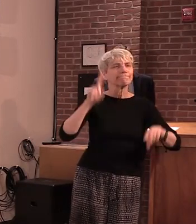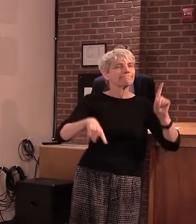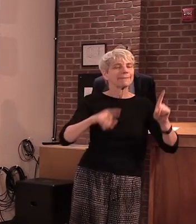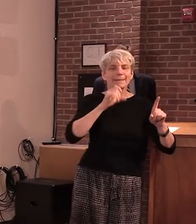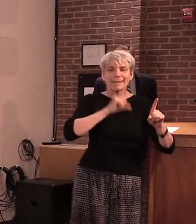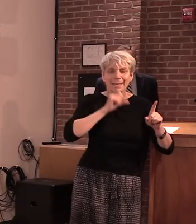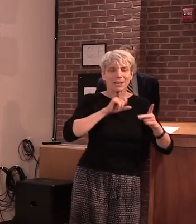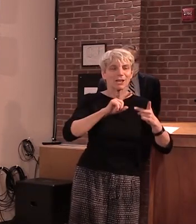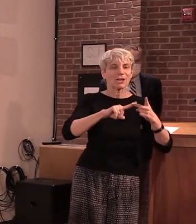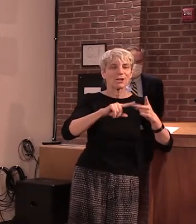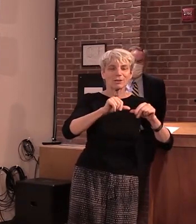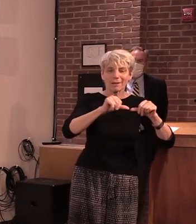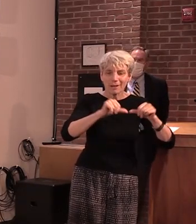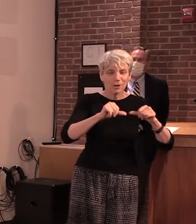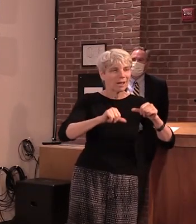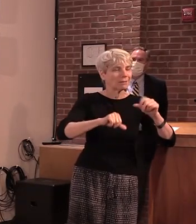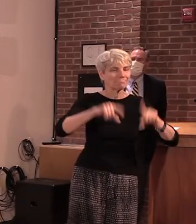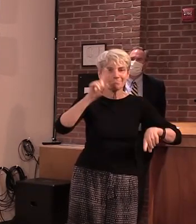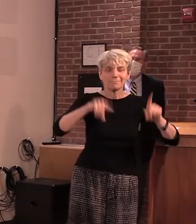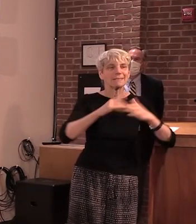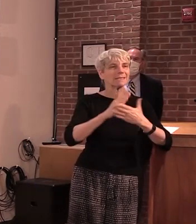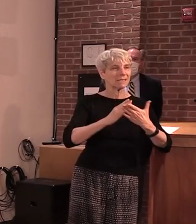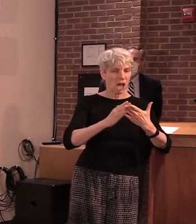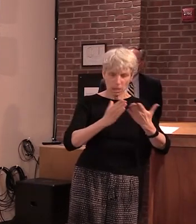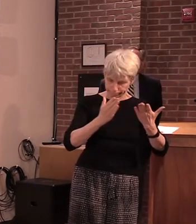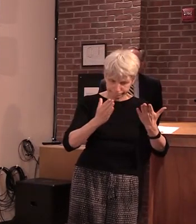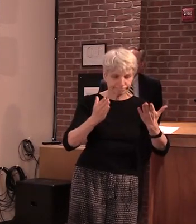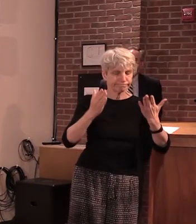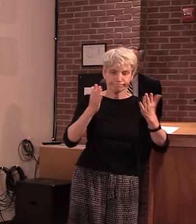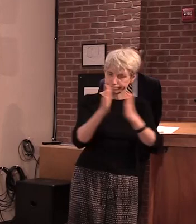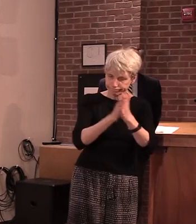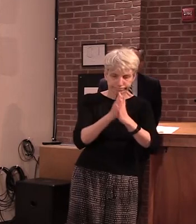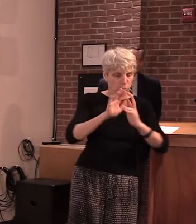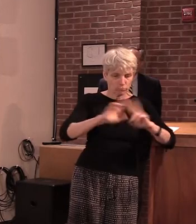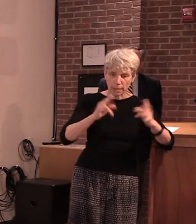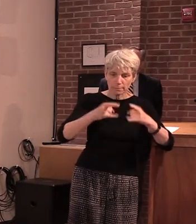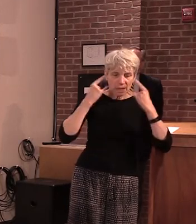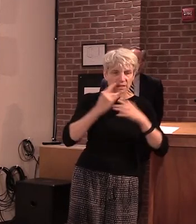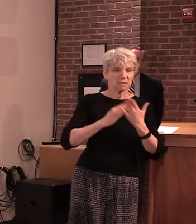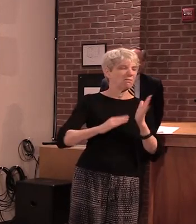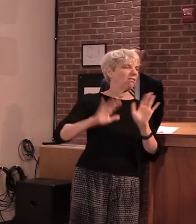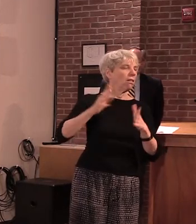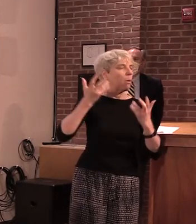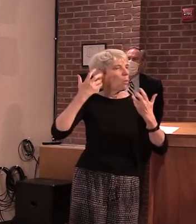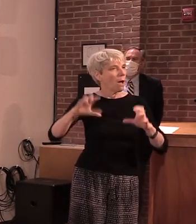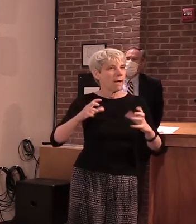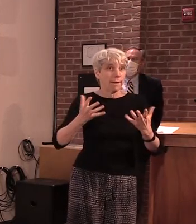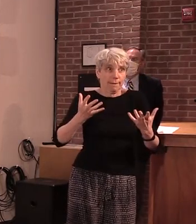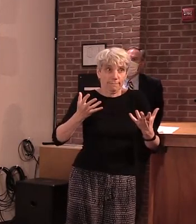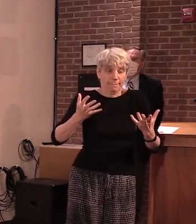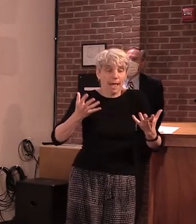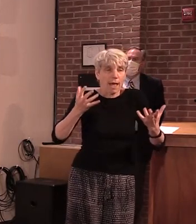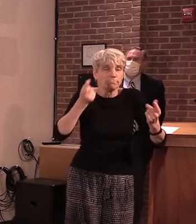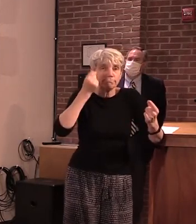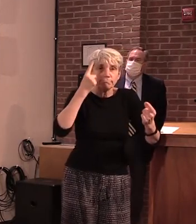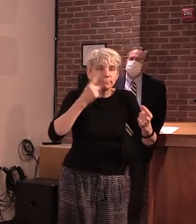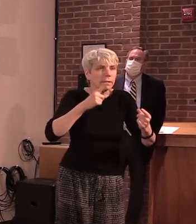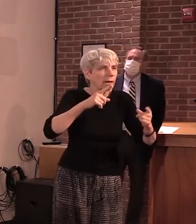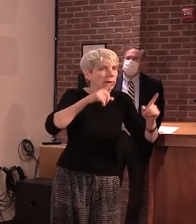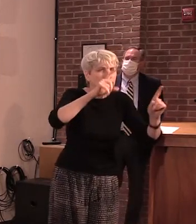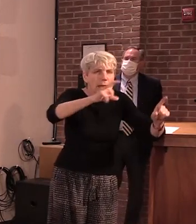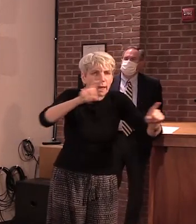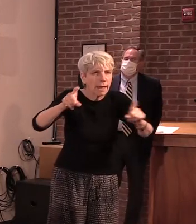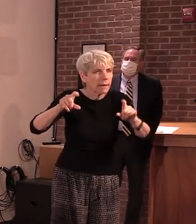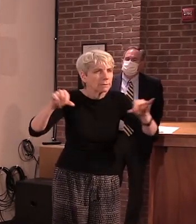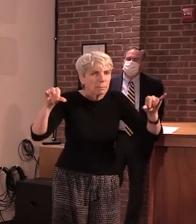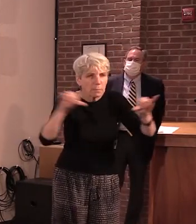who conform. It's across the board. And this is just anecdotal from my perspective.